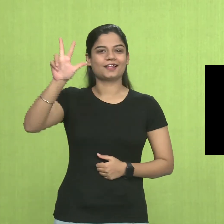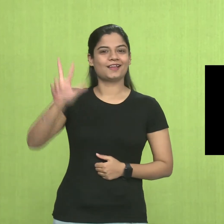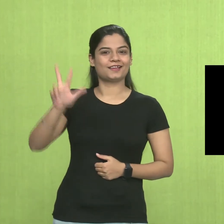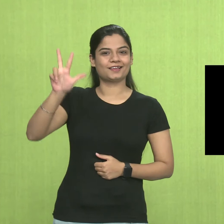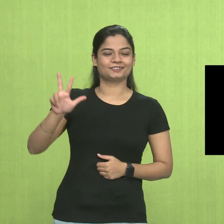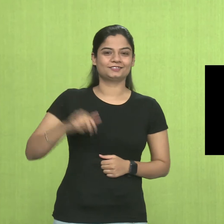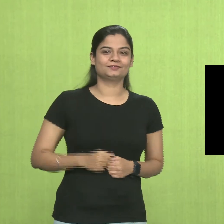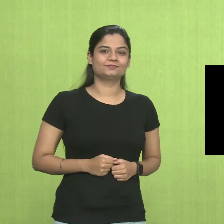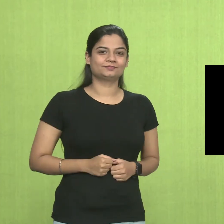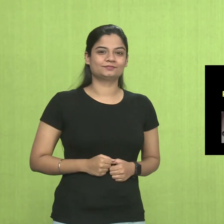number 8.